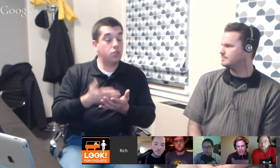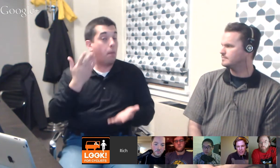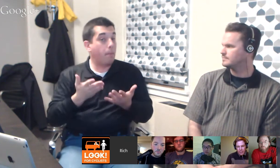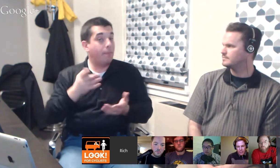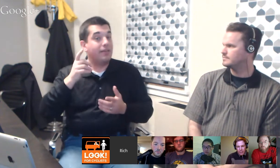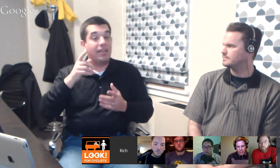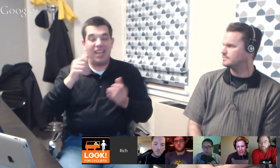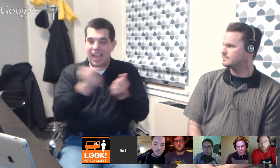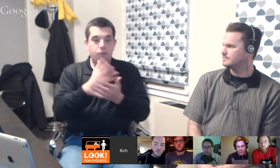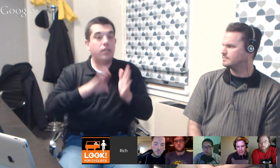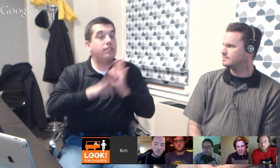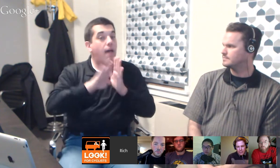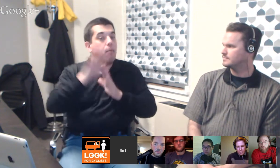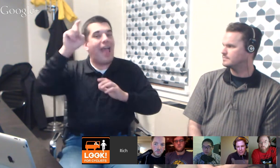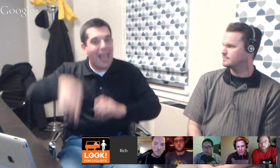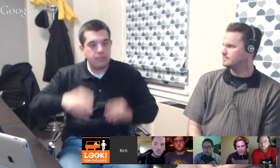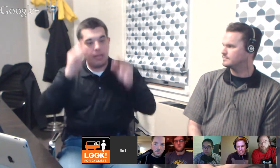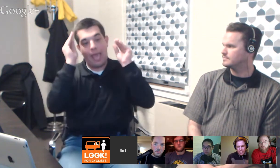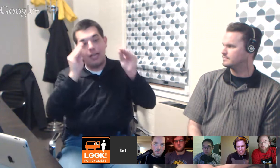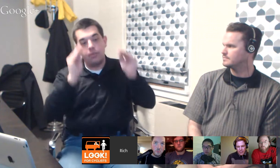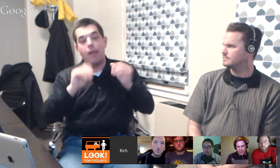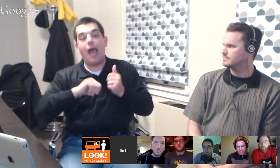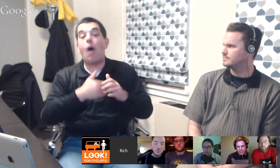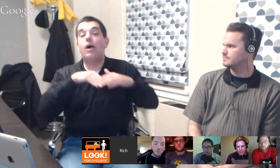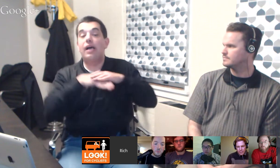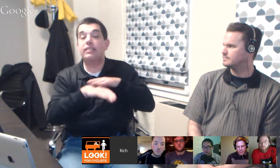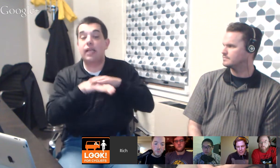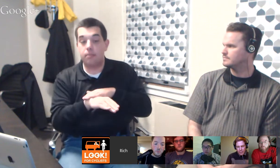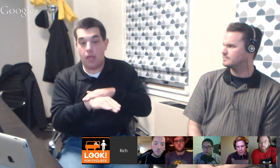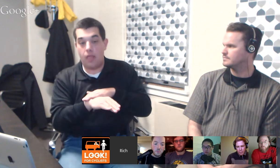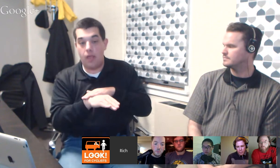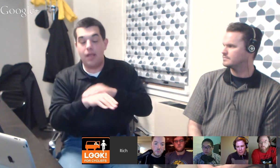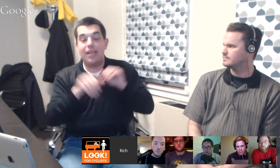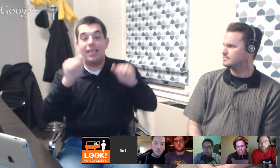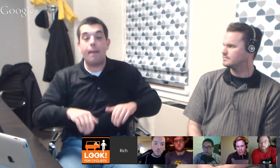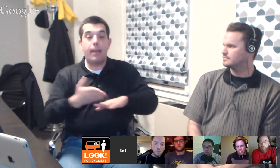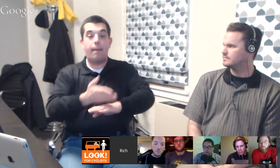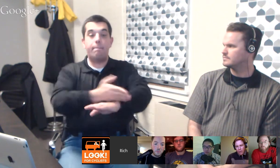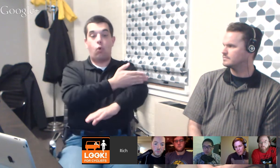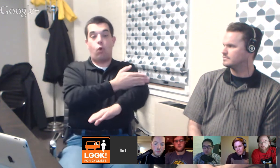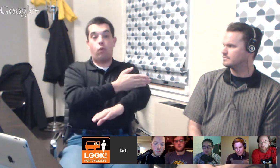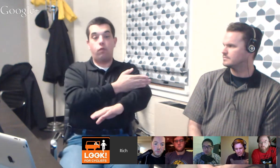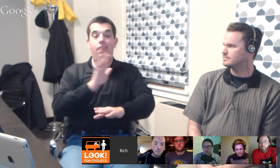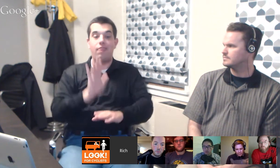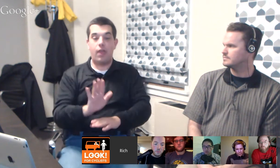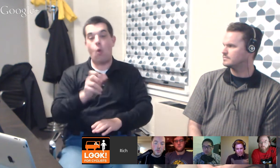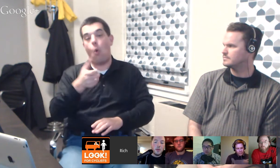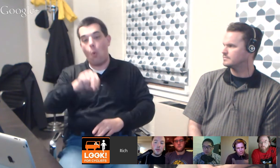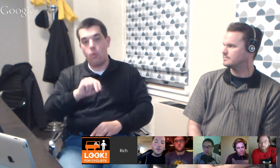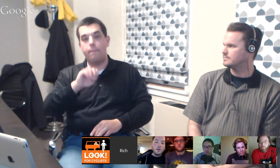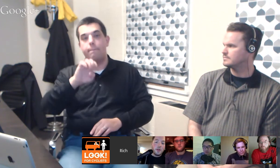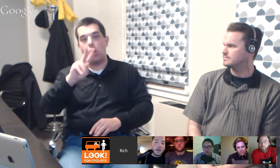be educated about how accessibility can be improved with their own markup.